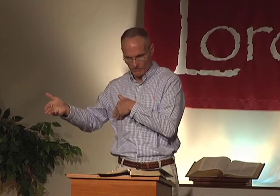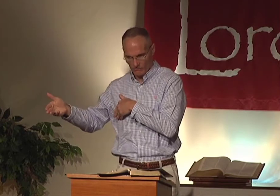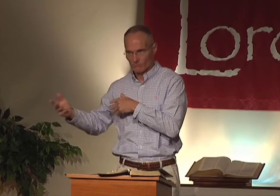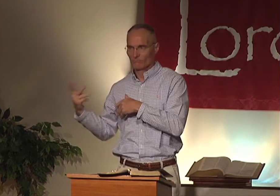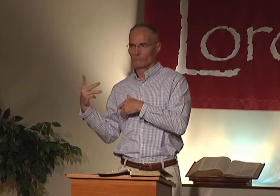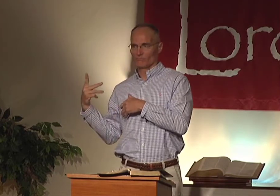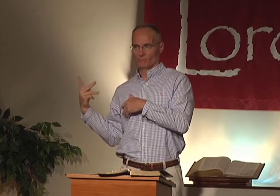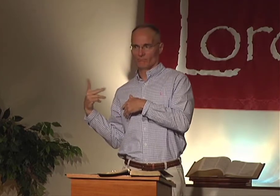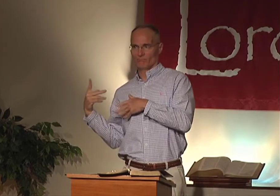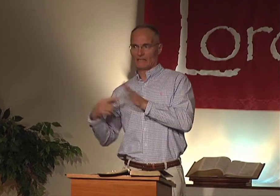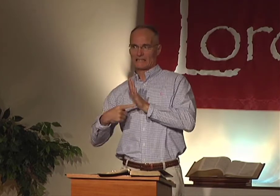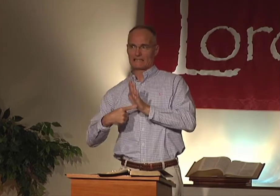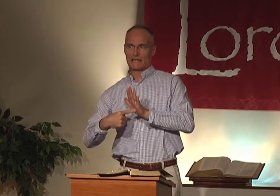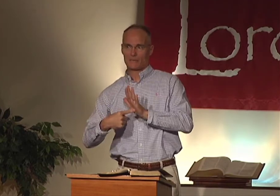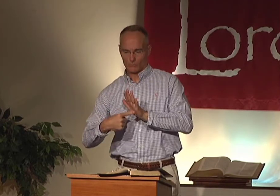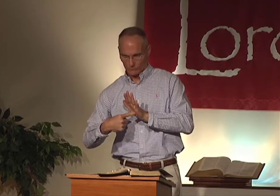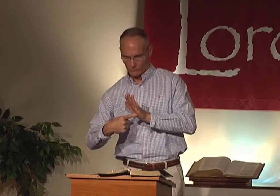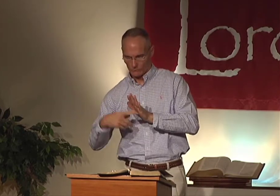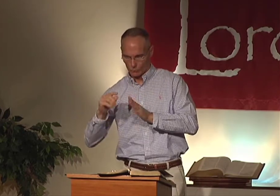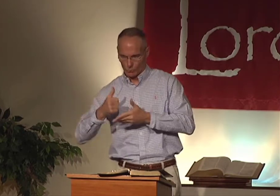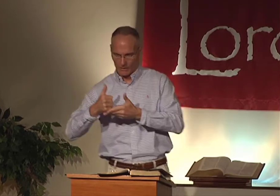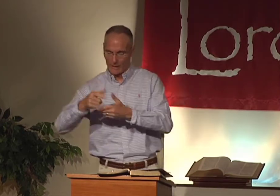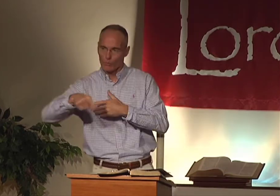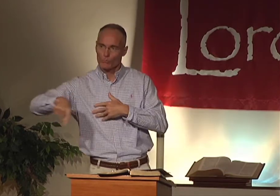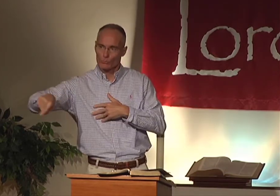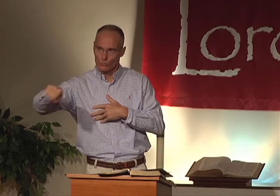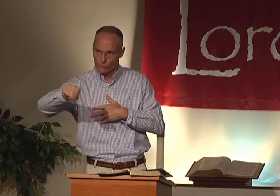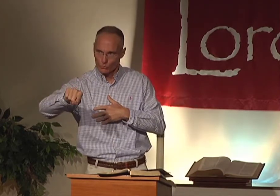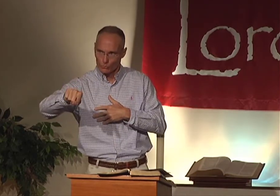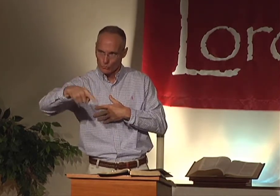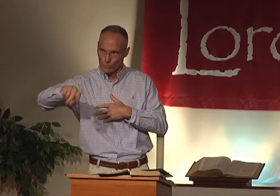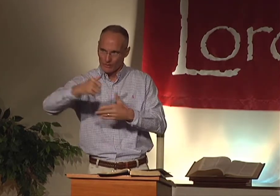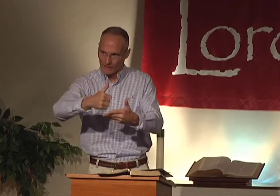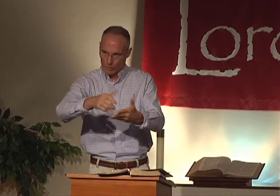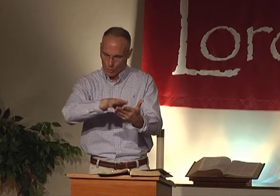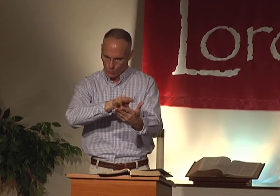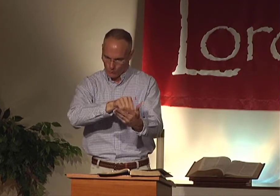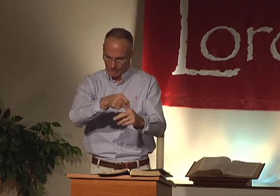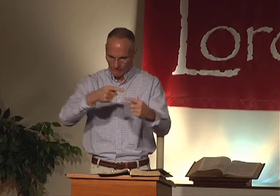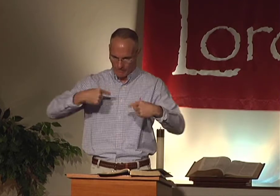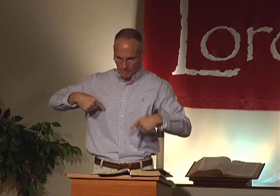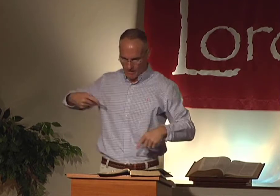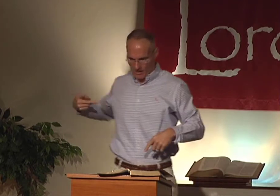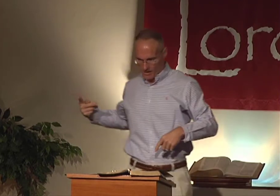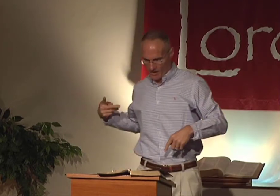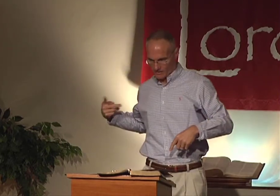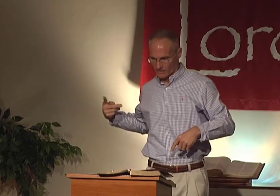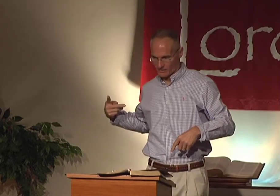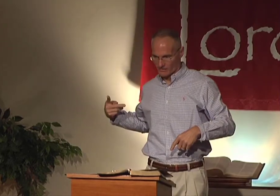leader. The two of them have been examples to help you. You can learn from